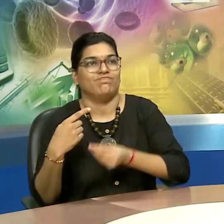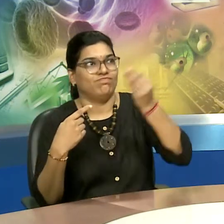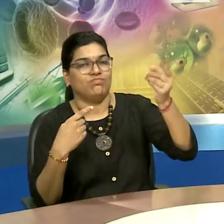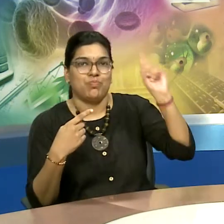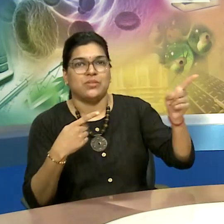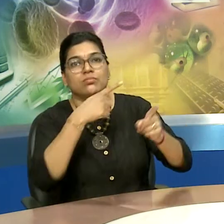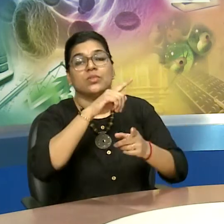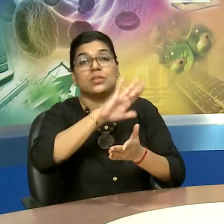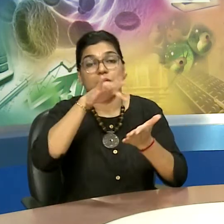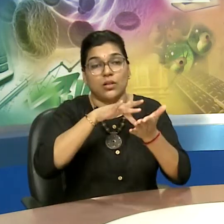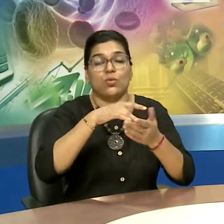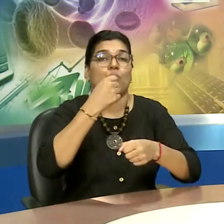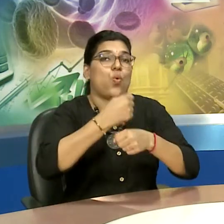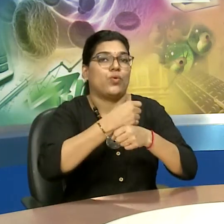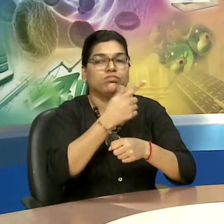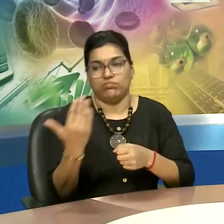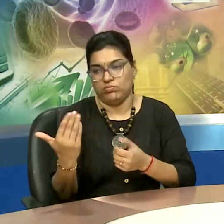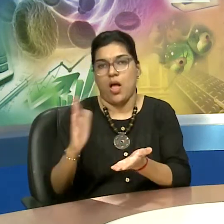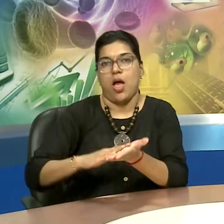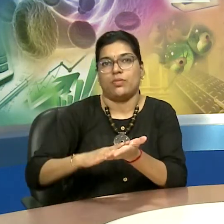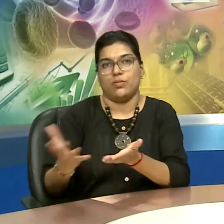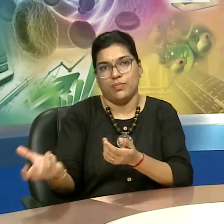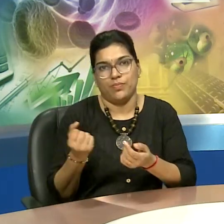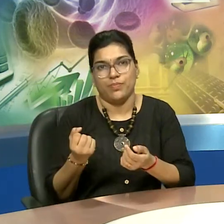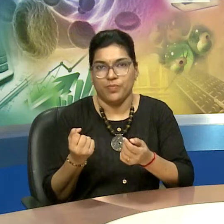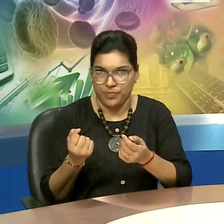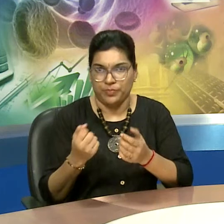over the state finances.